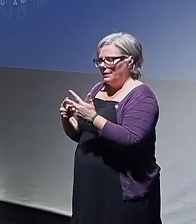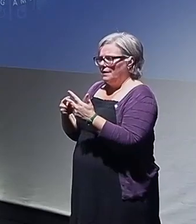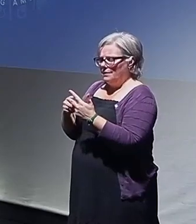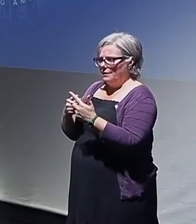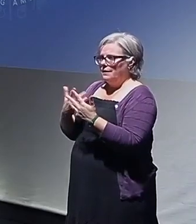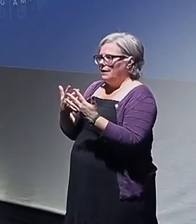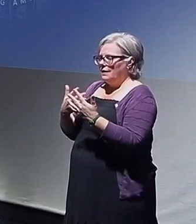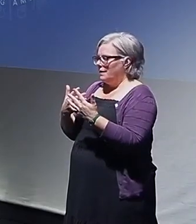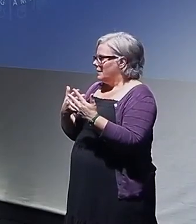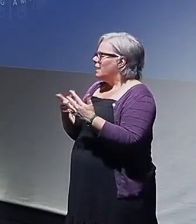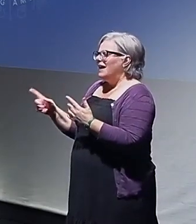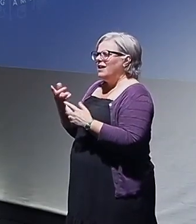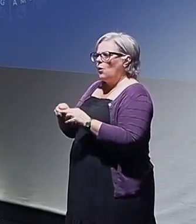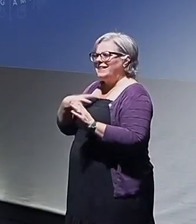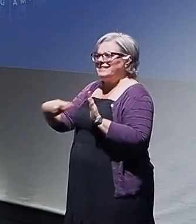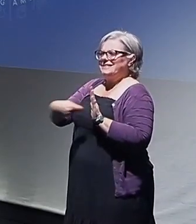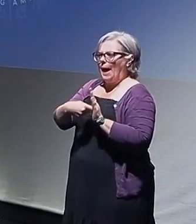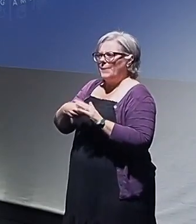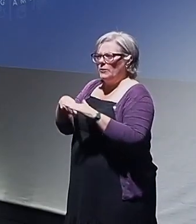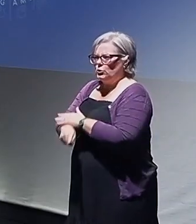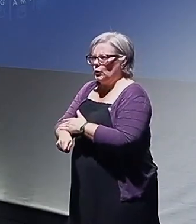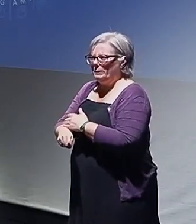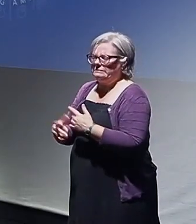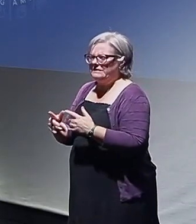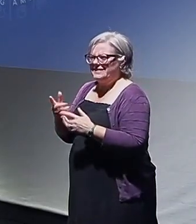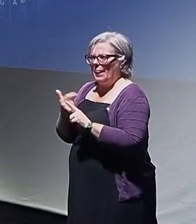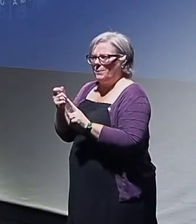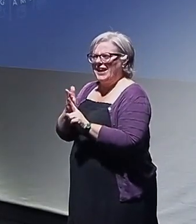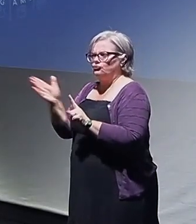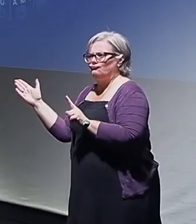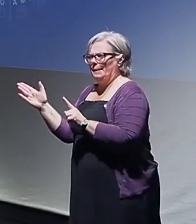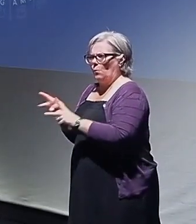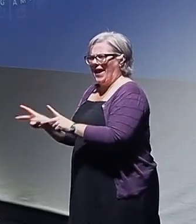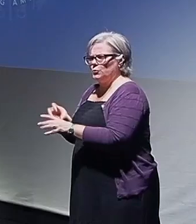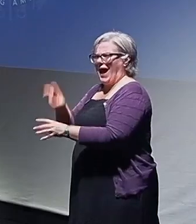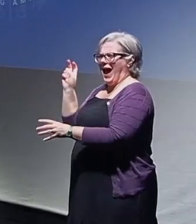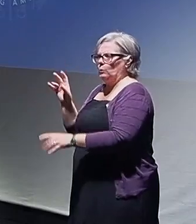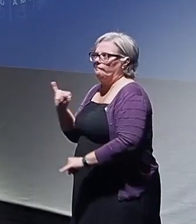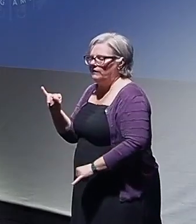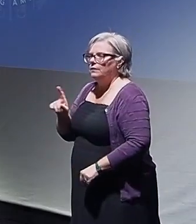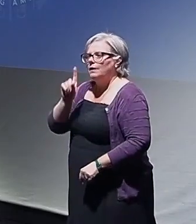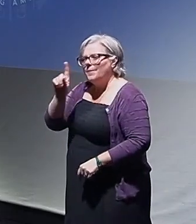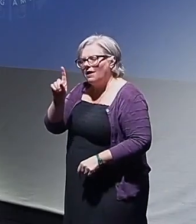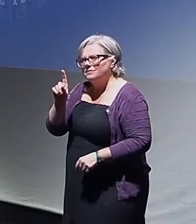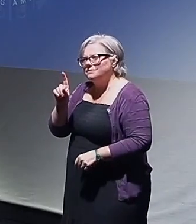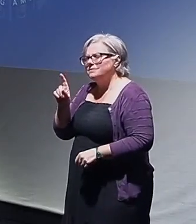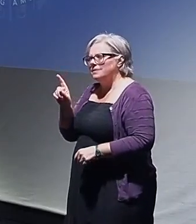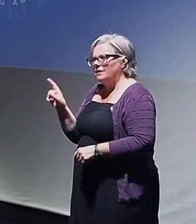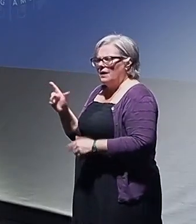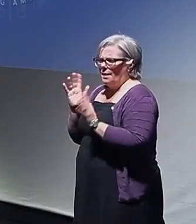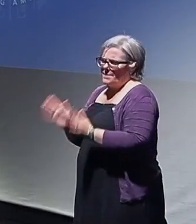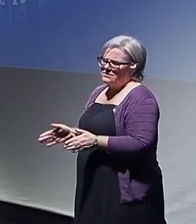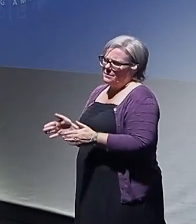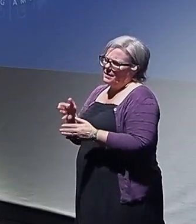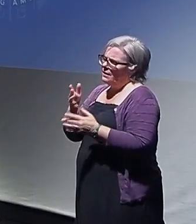mean, being stabbed on the subway, yeah, probably a bit of an extreme way of getting out. Do you think? Yeah. All right. But it was, it must have